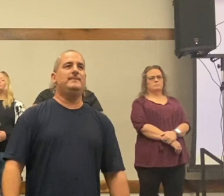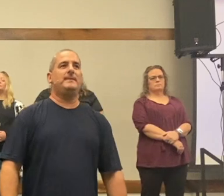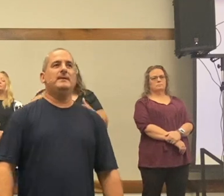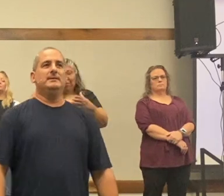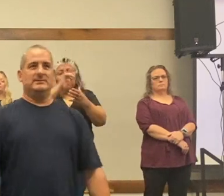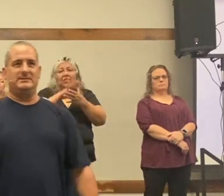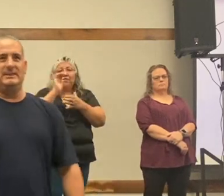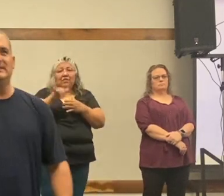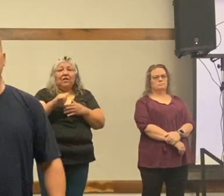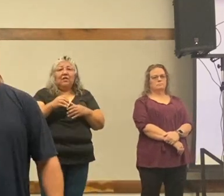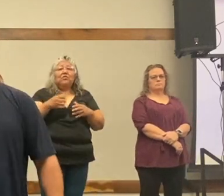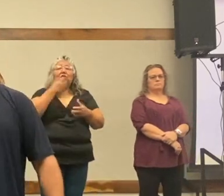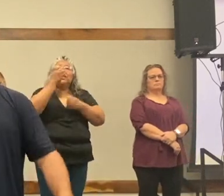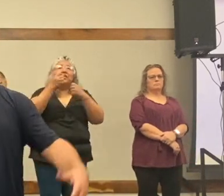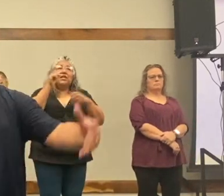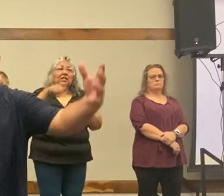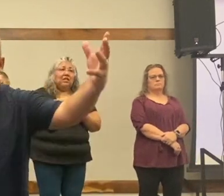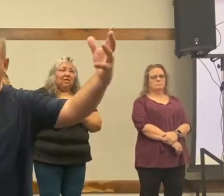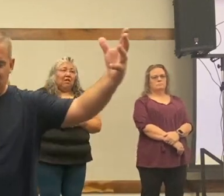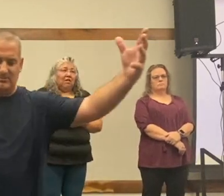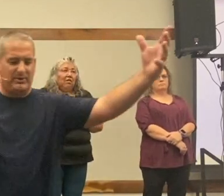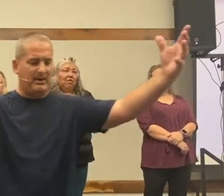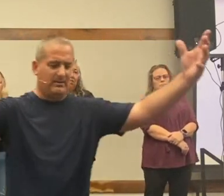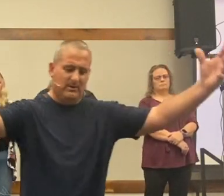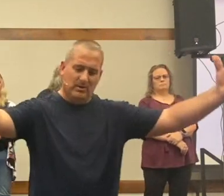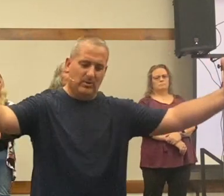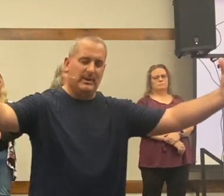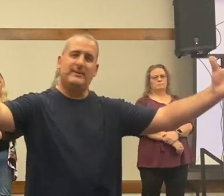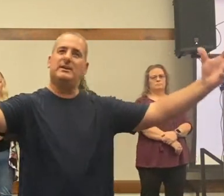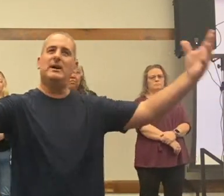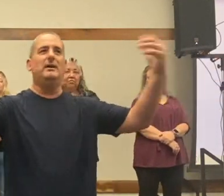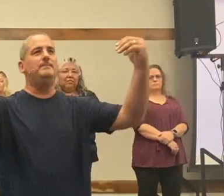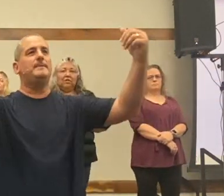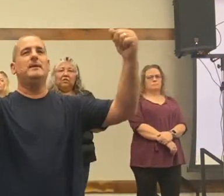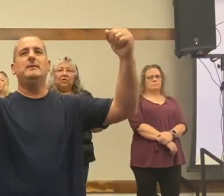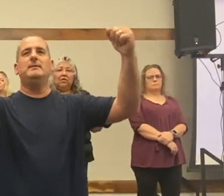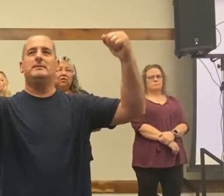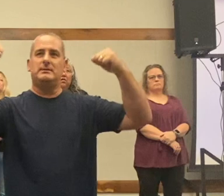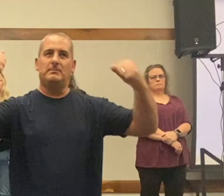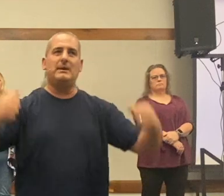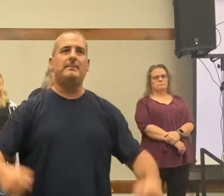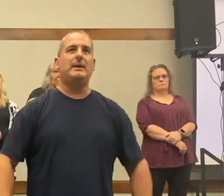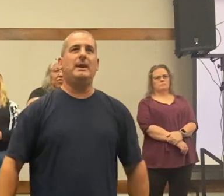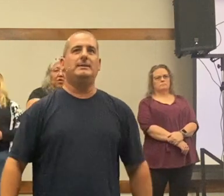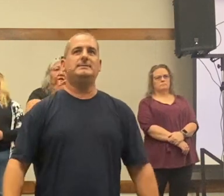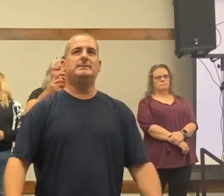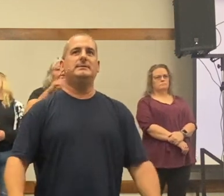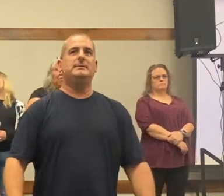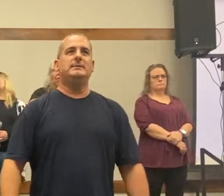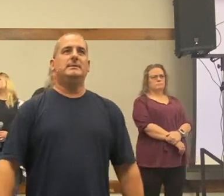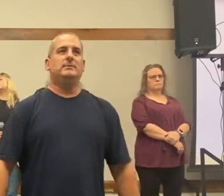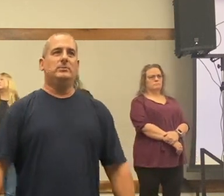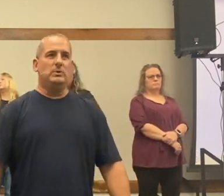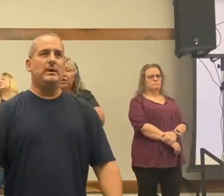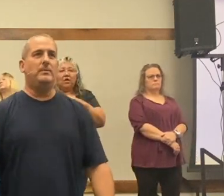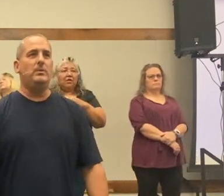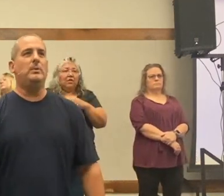that. So sing this out. If you need prayer or whatever, come. Come grab our hands.